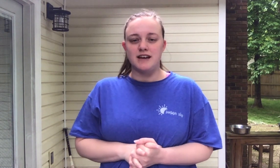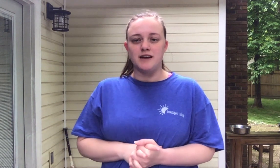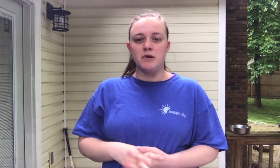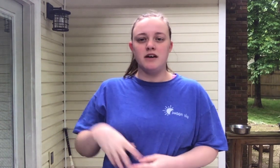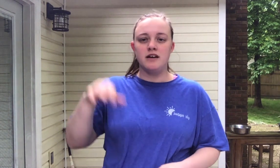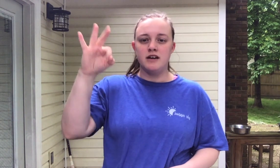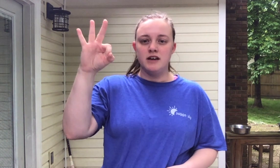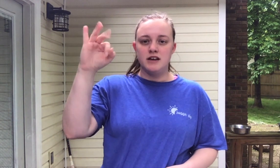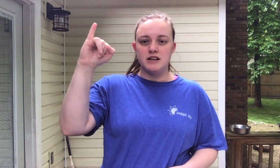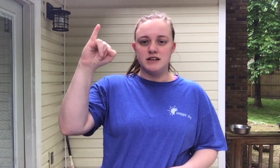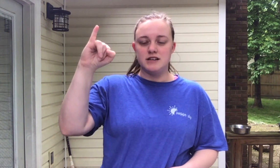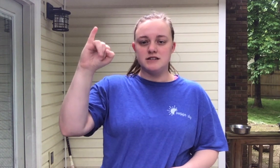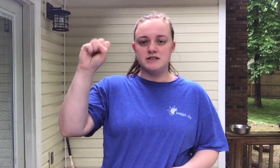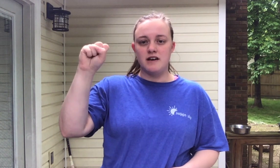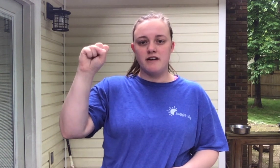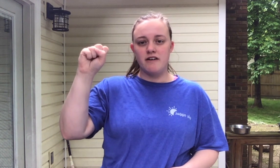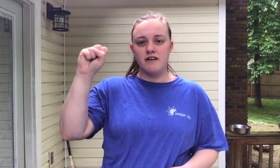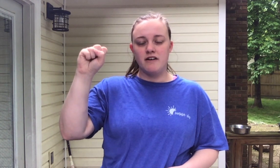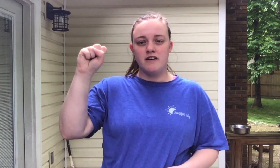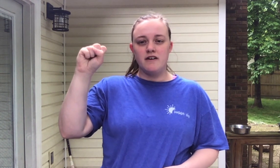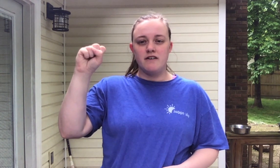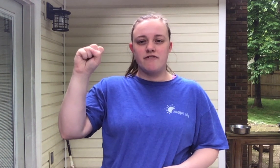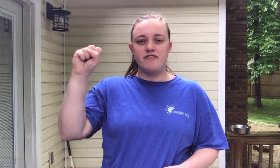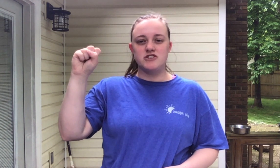name is Fisher.